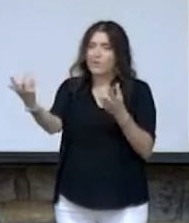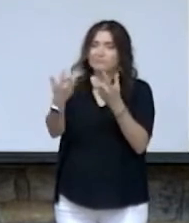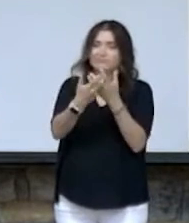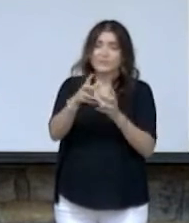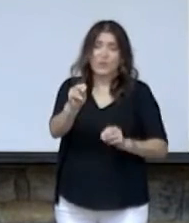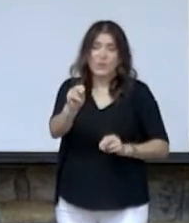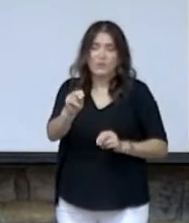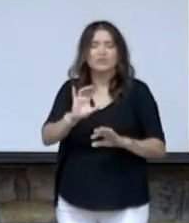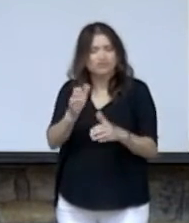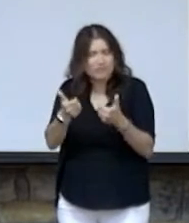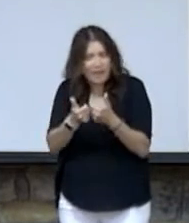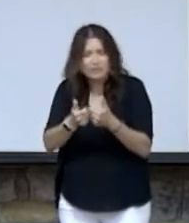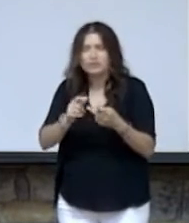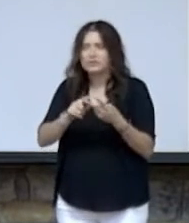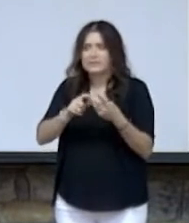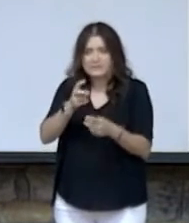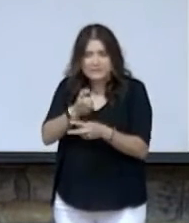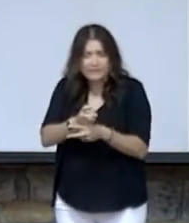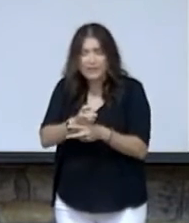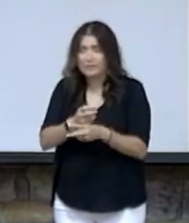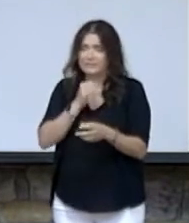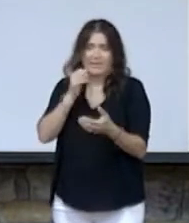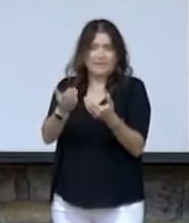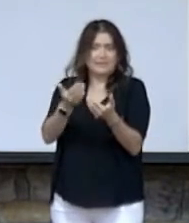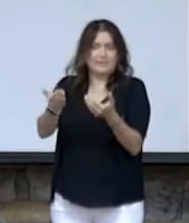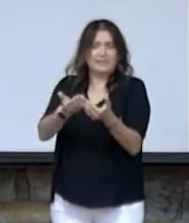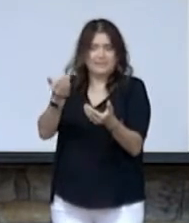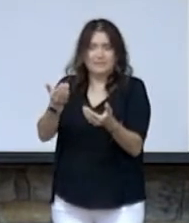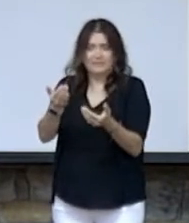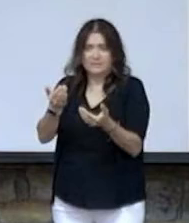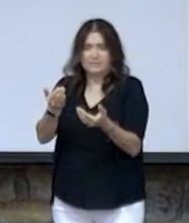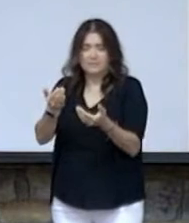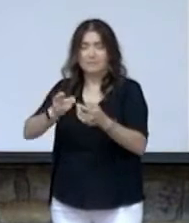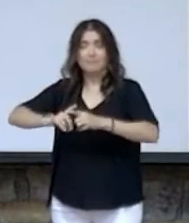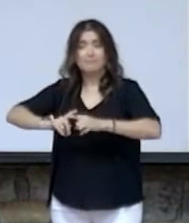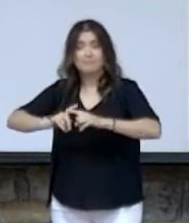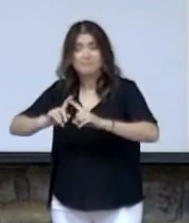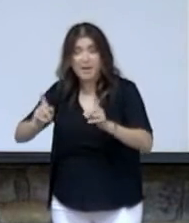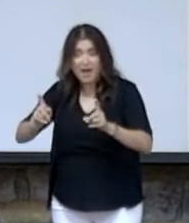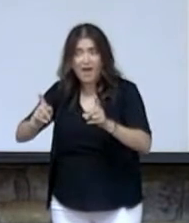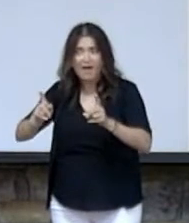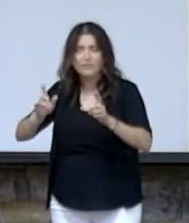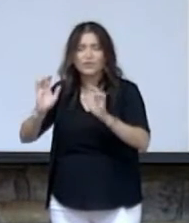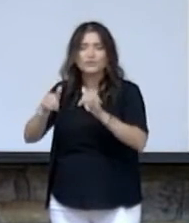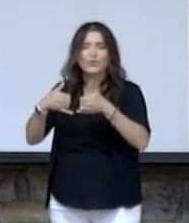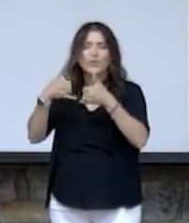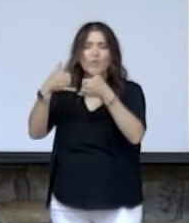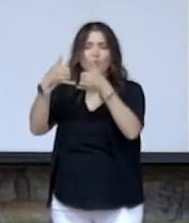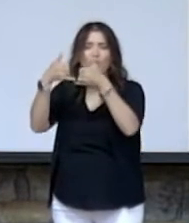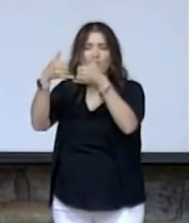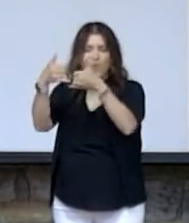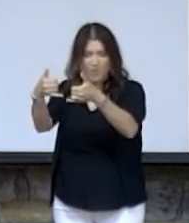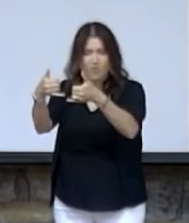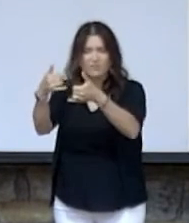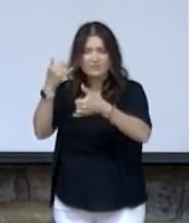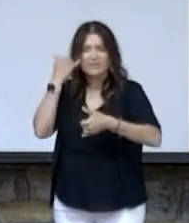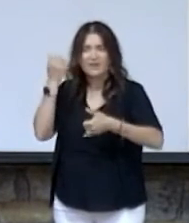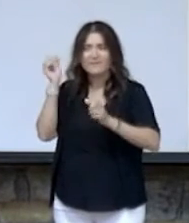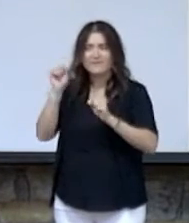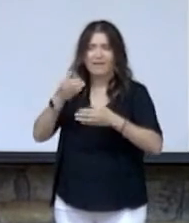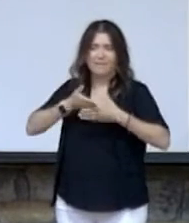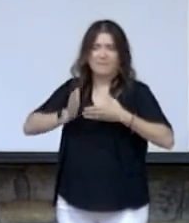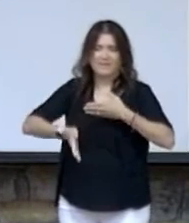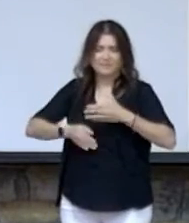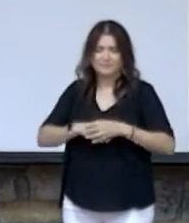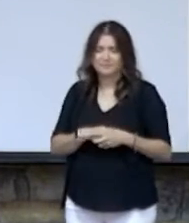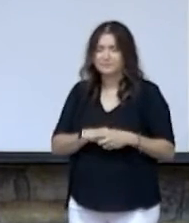It's challenging. It's difficult. There's nothing easy about it. But there's a reward for those that are able to complete